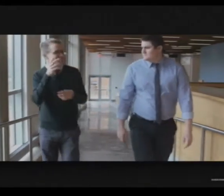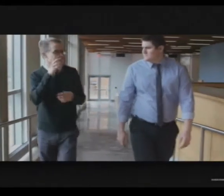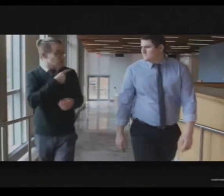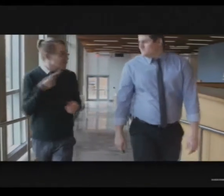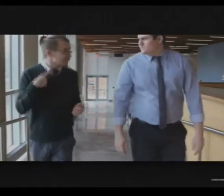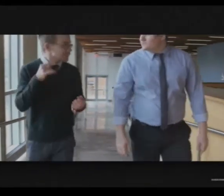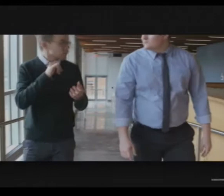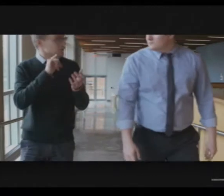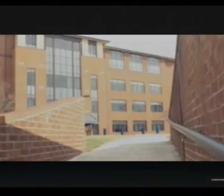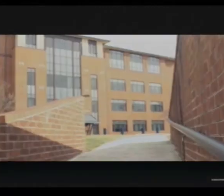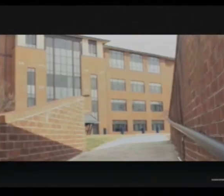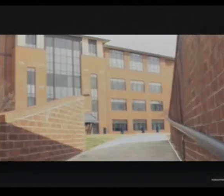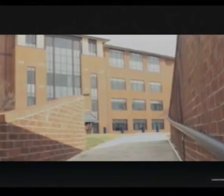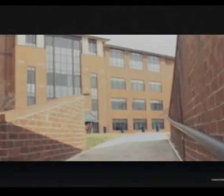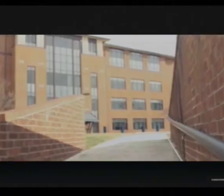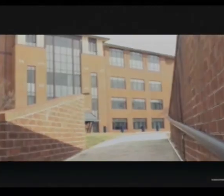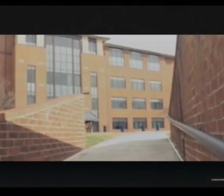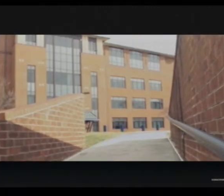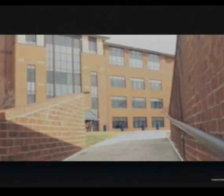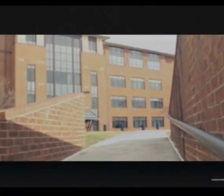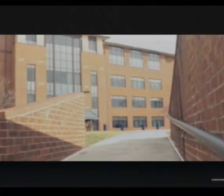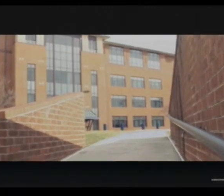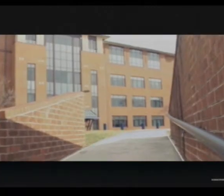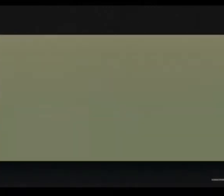ramp, you can do so much more easily.